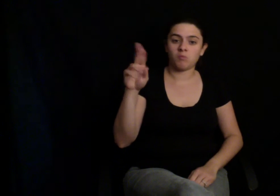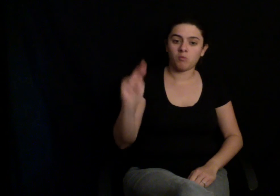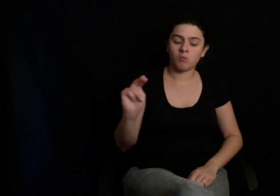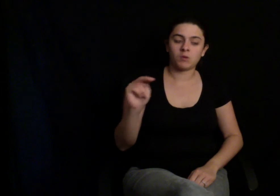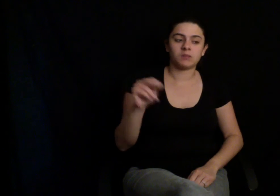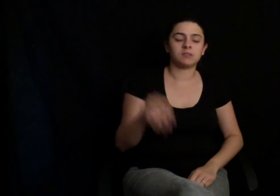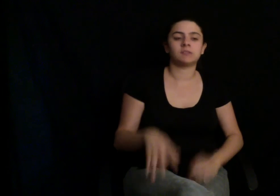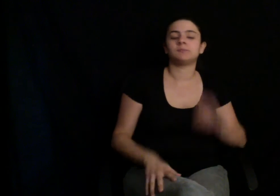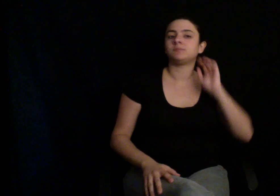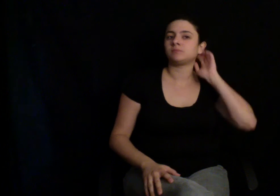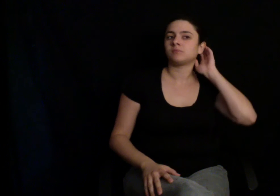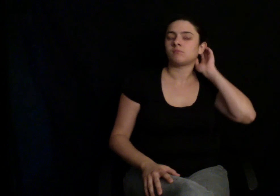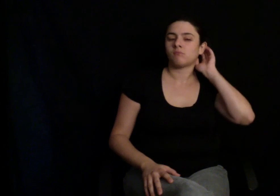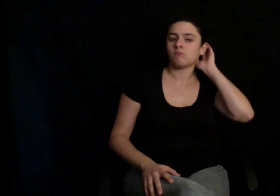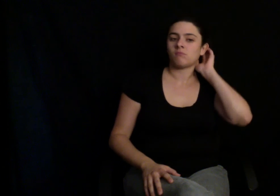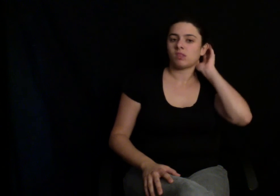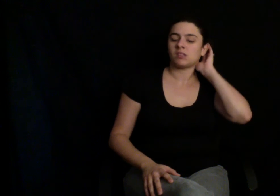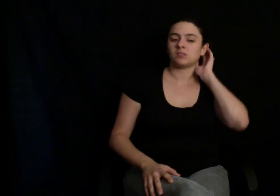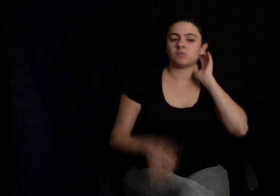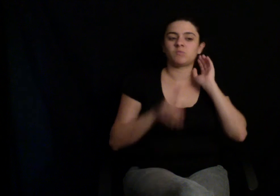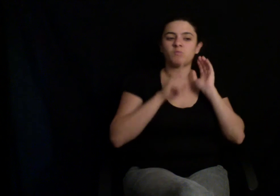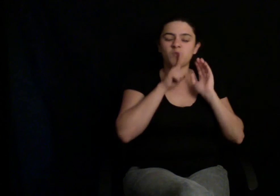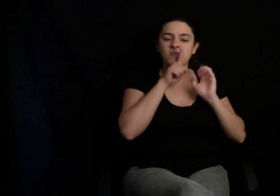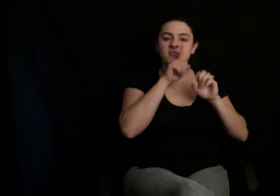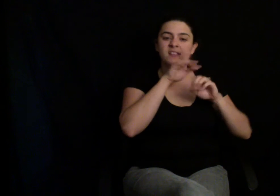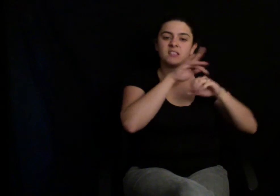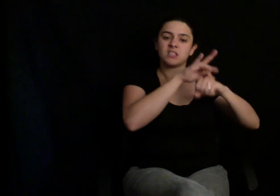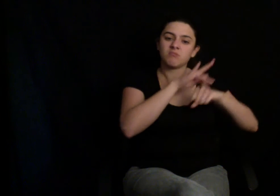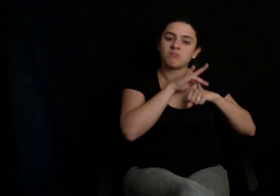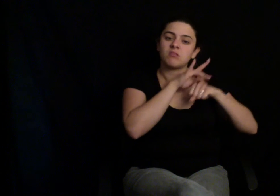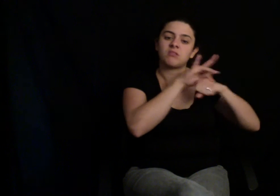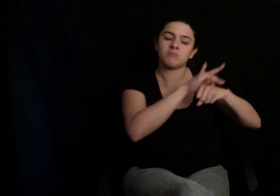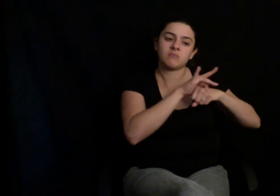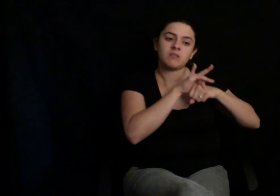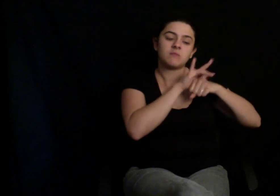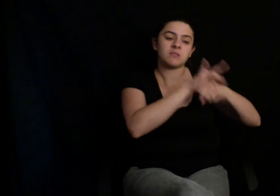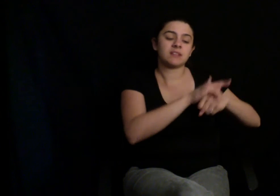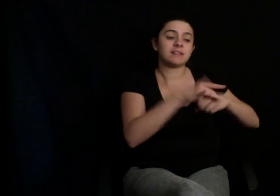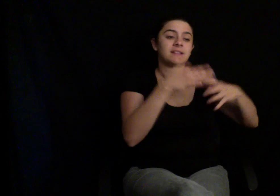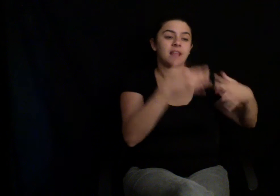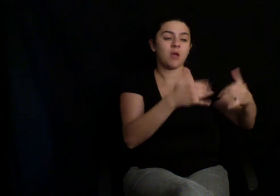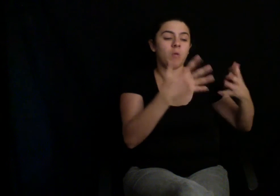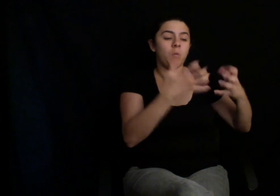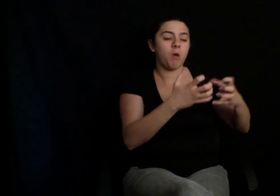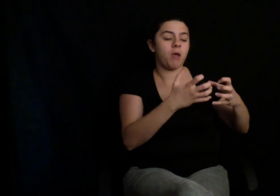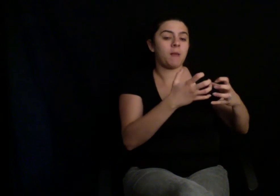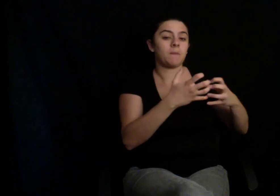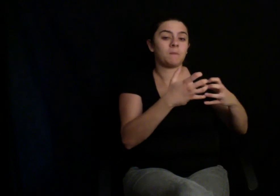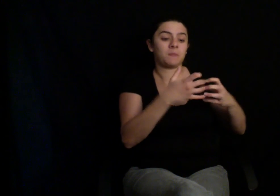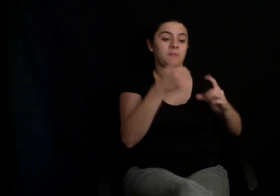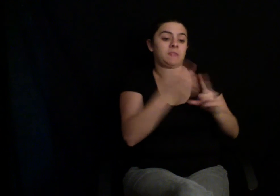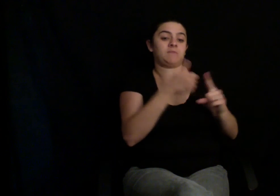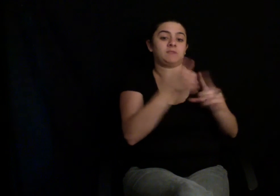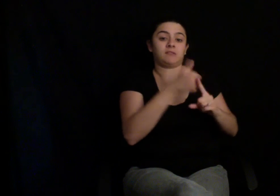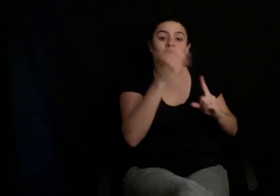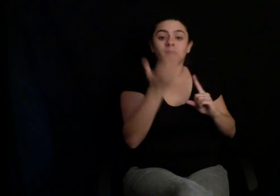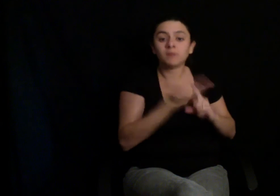people are so reliant on it that they're going to jump through hoops to believe it. So I think that many people, when it comes to porn addiction, just are